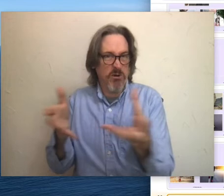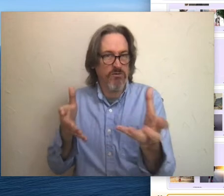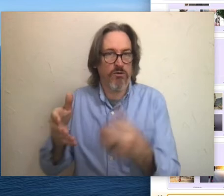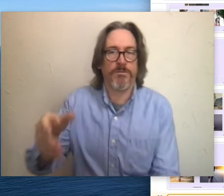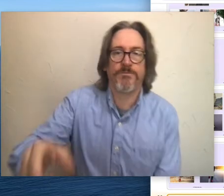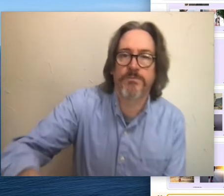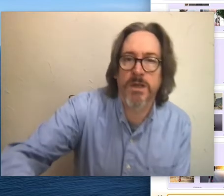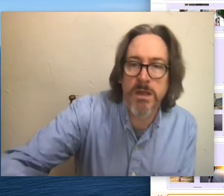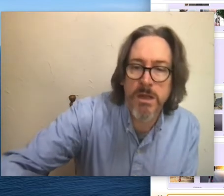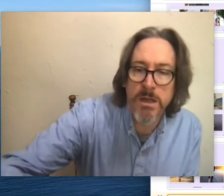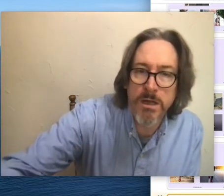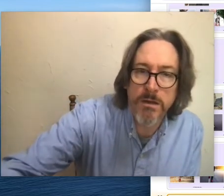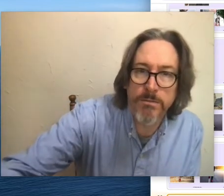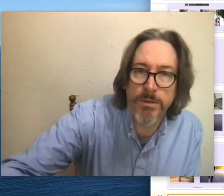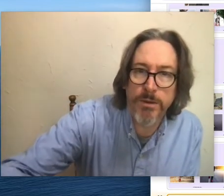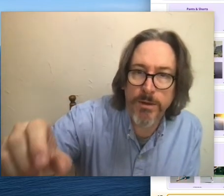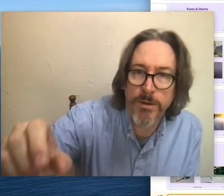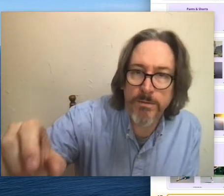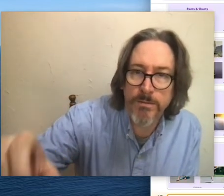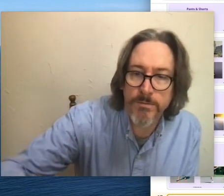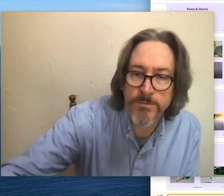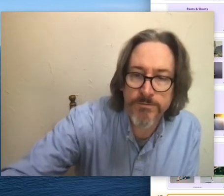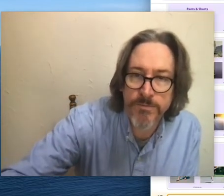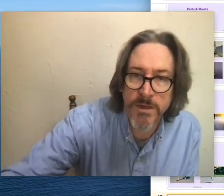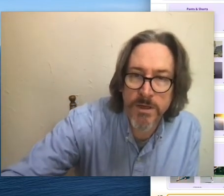the noun form.